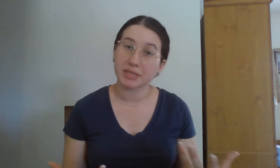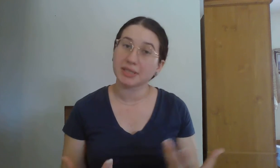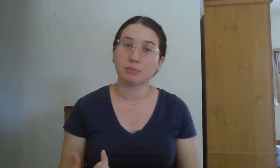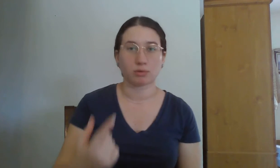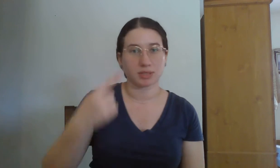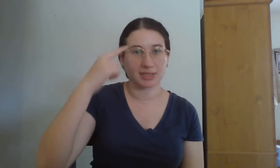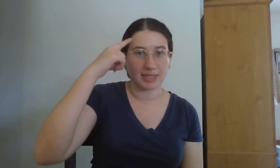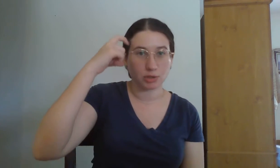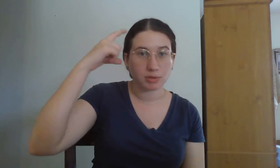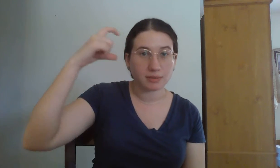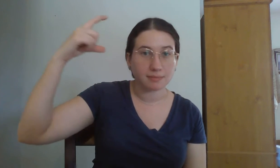Dream or daydream.